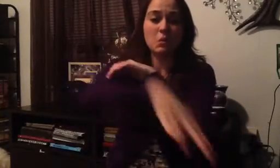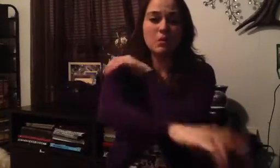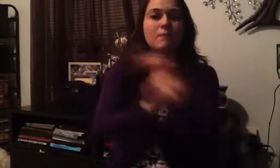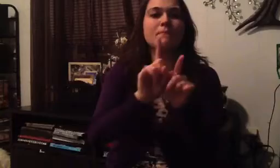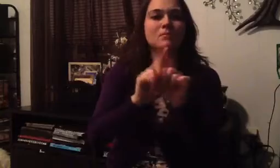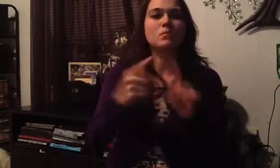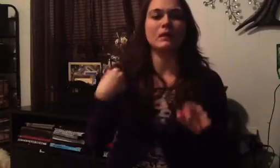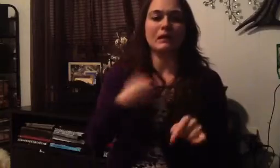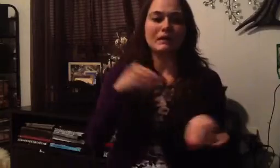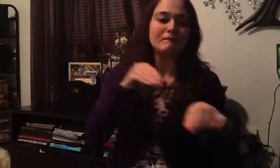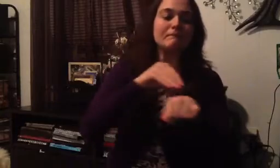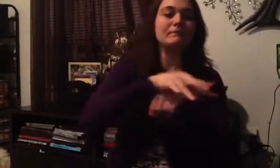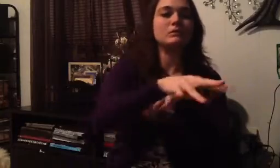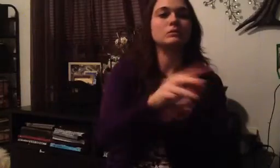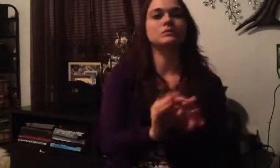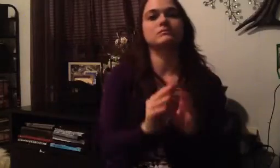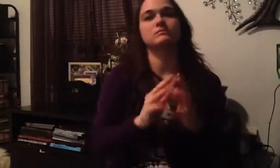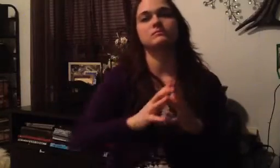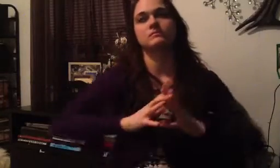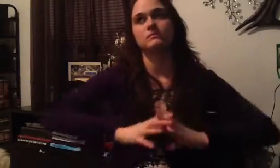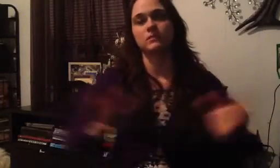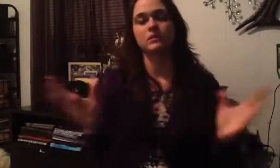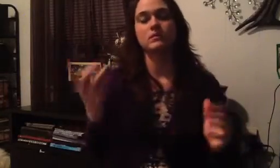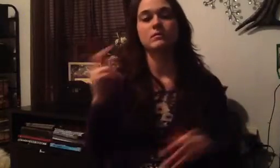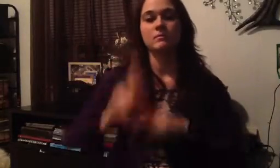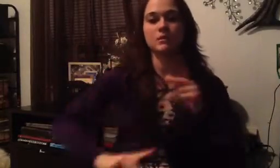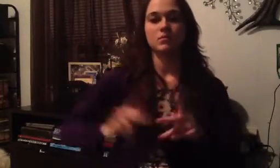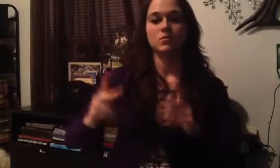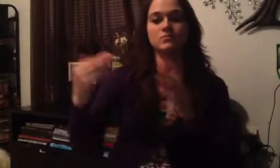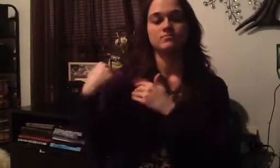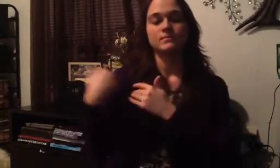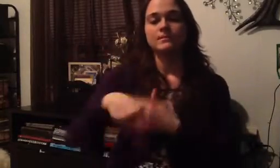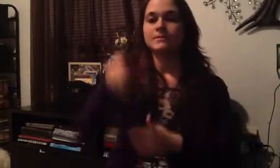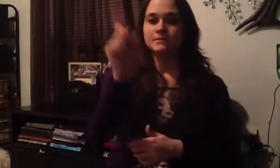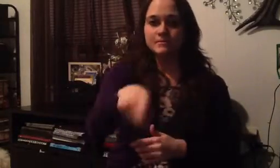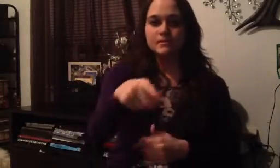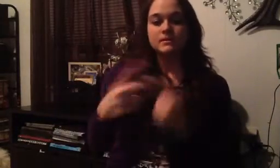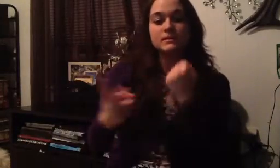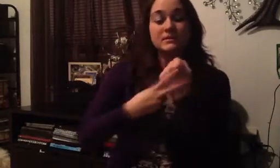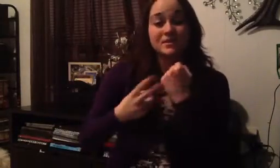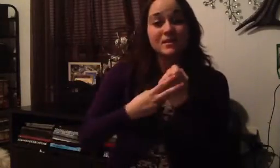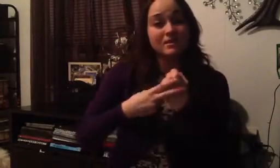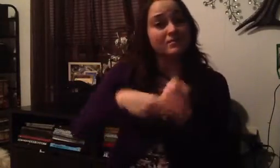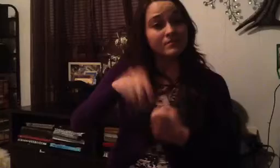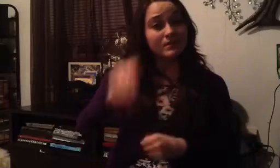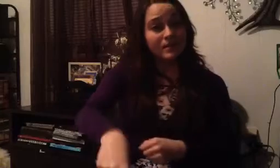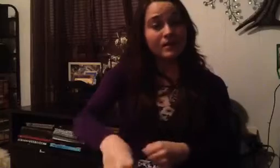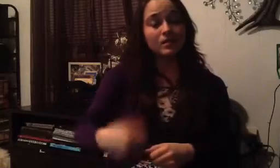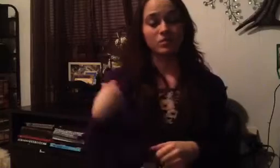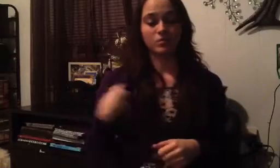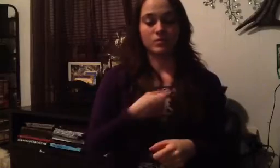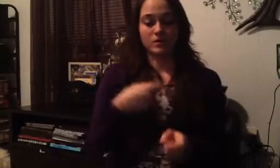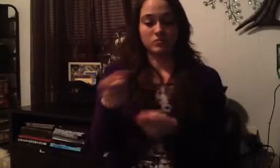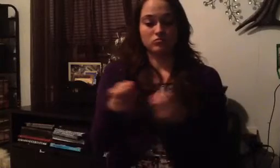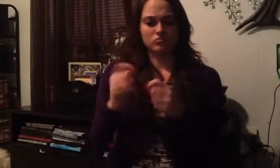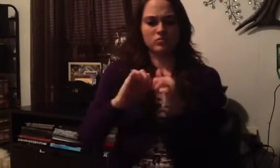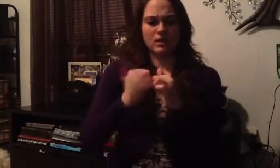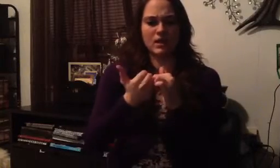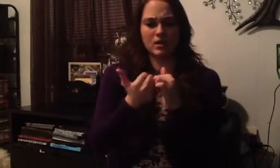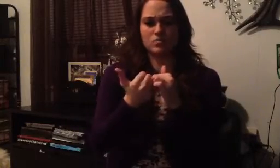takes. The most obvious way that people affect the water cycle are the ways that we control the water after it's fallen